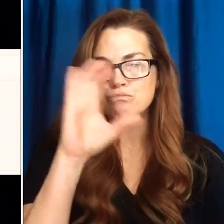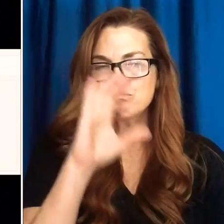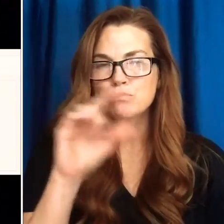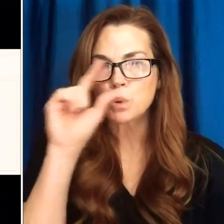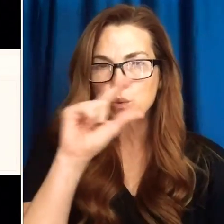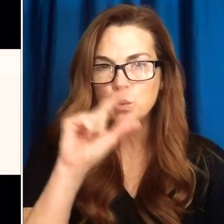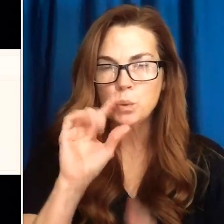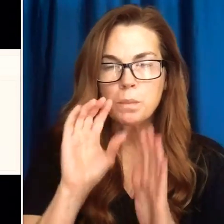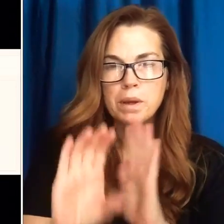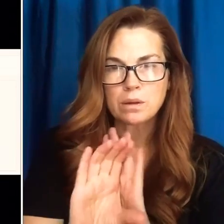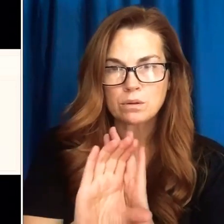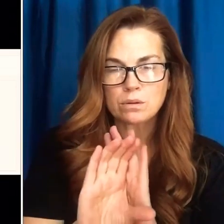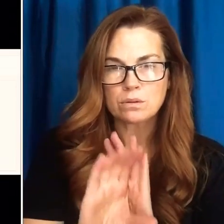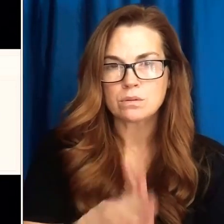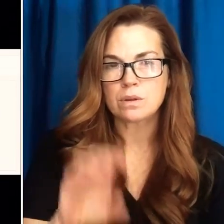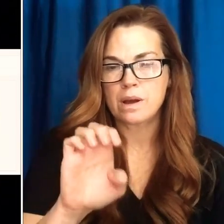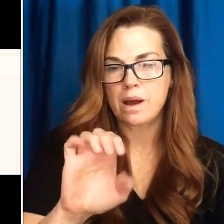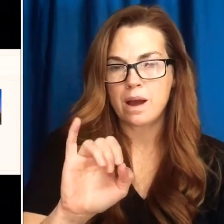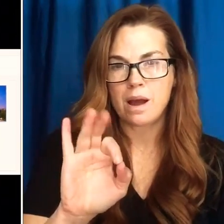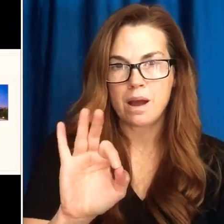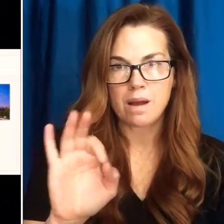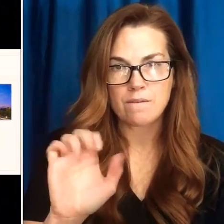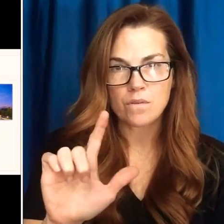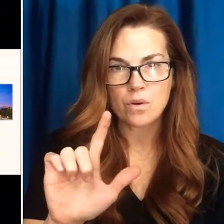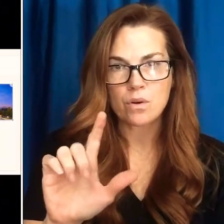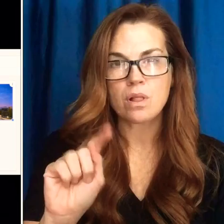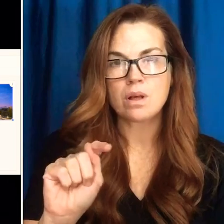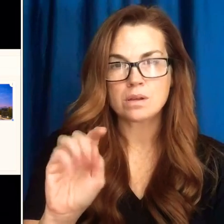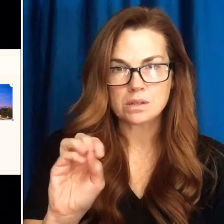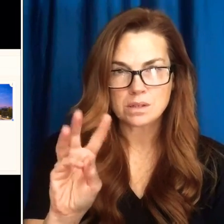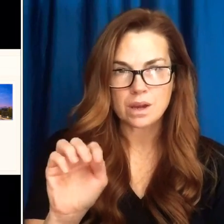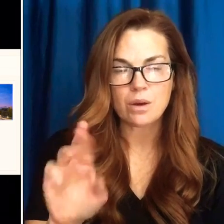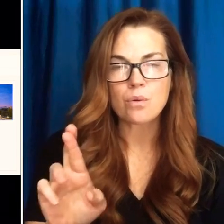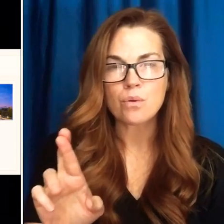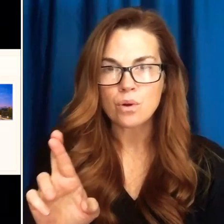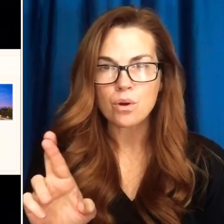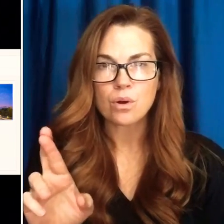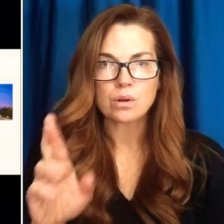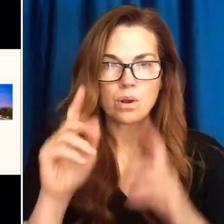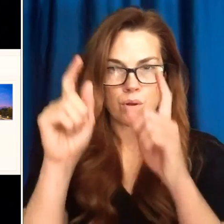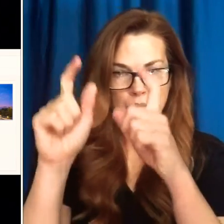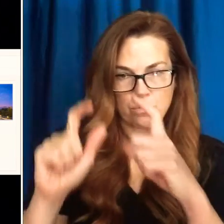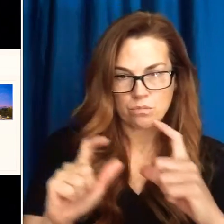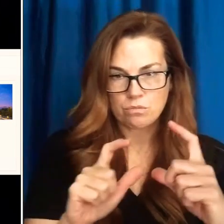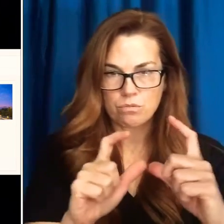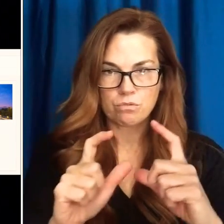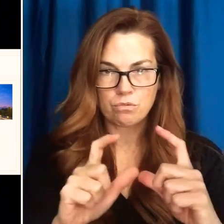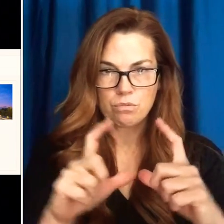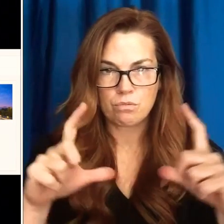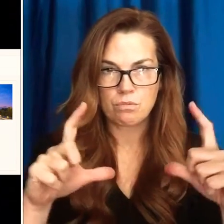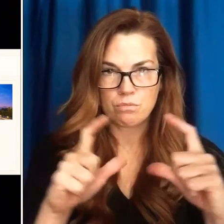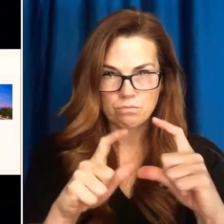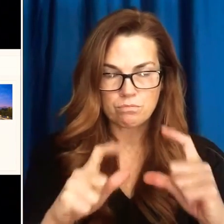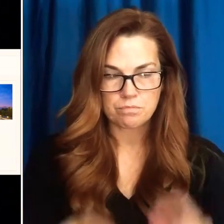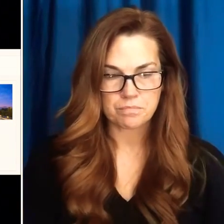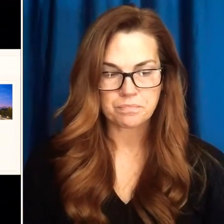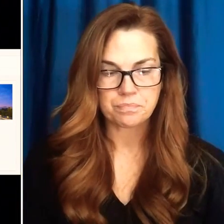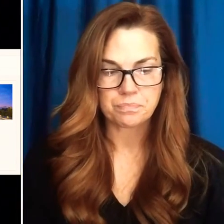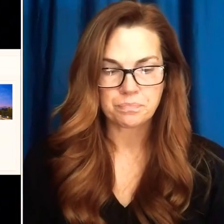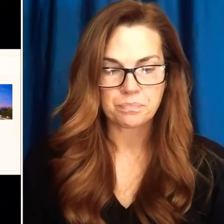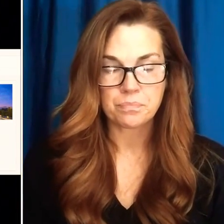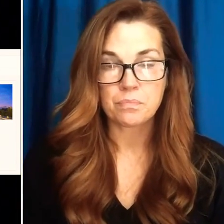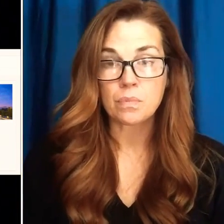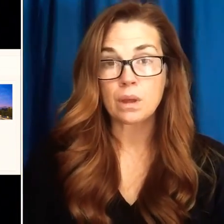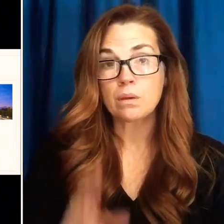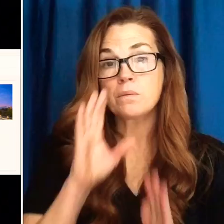we'll bring it onto our jam. We'll move it around. You can make it bigger, smaller. You can write on the picture